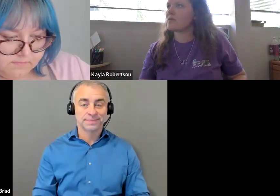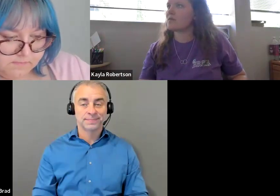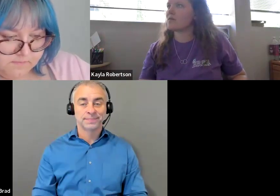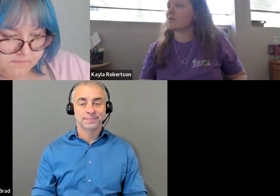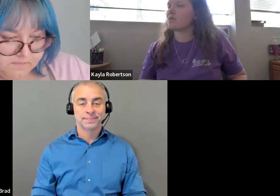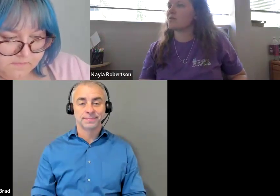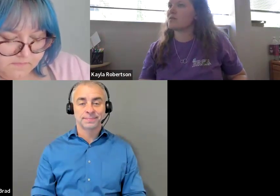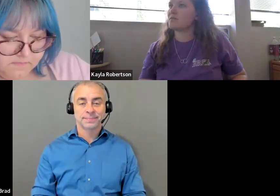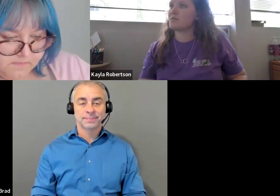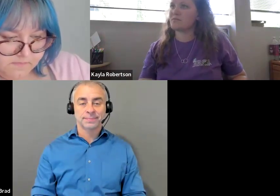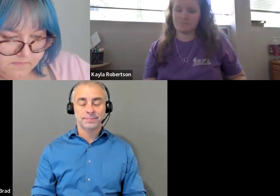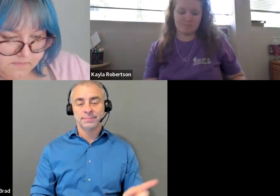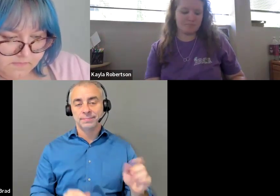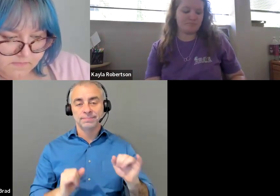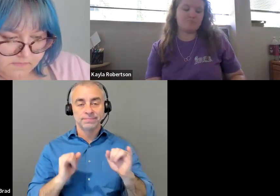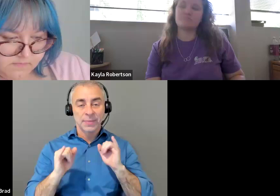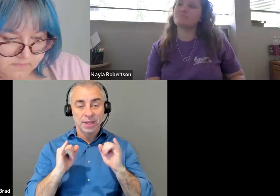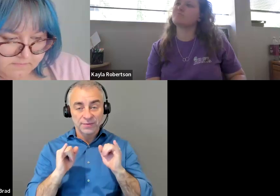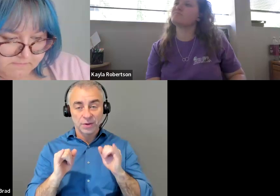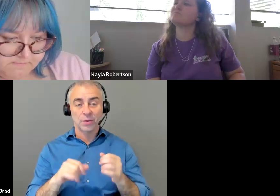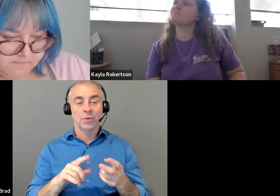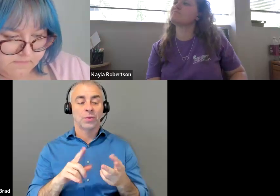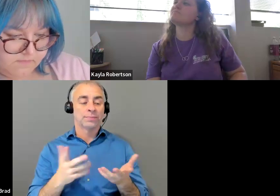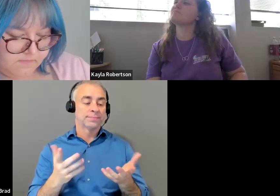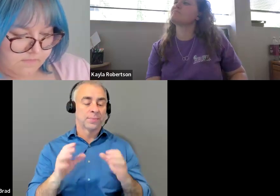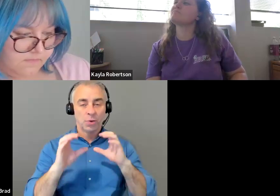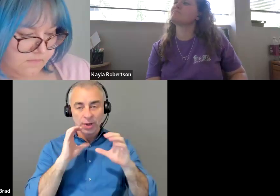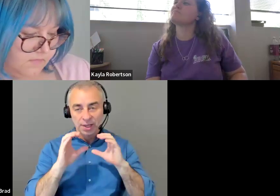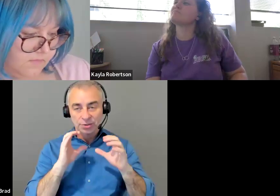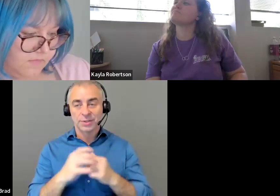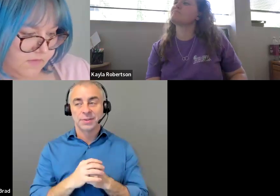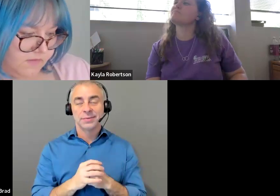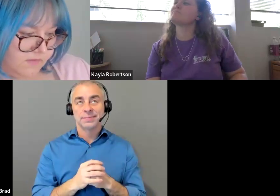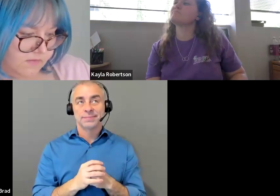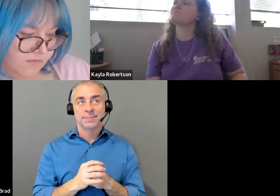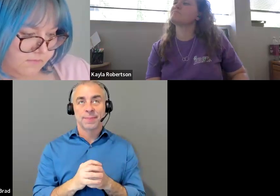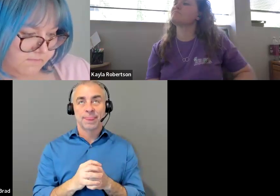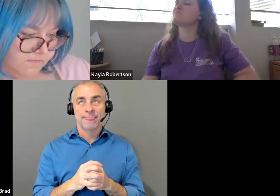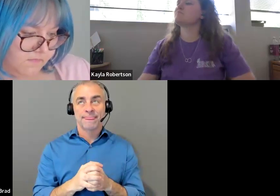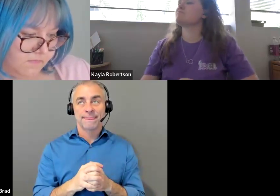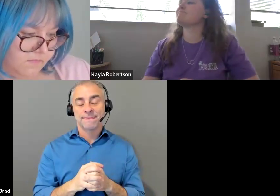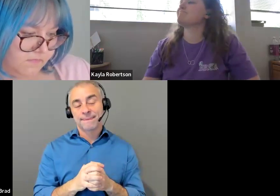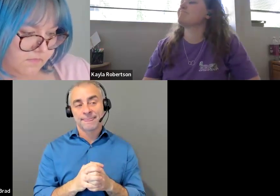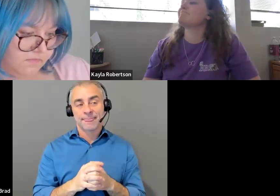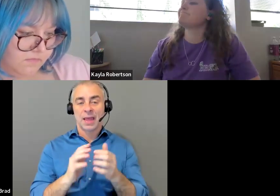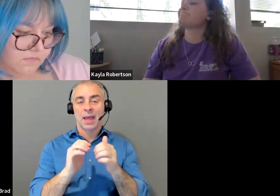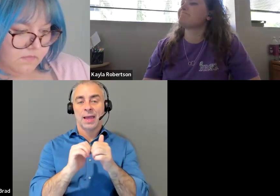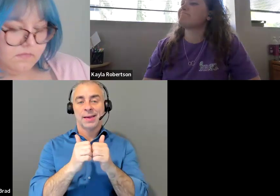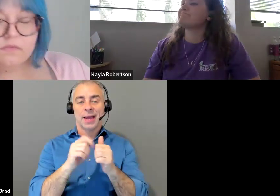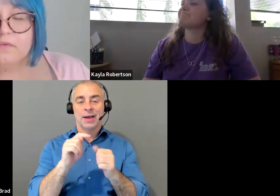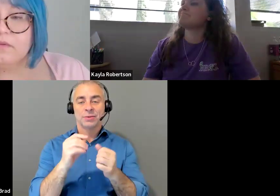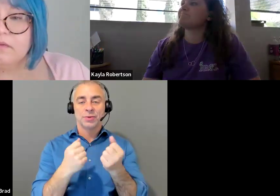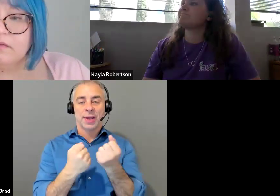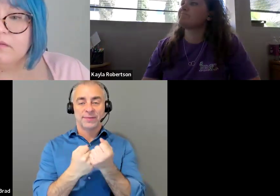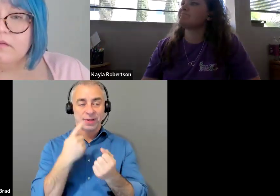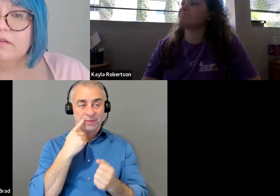cover things from interviews to communication to how to advocate not for yourself but